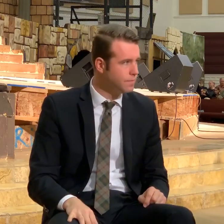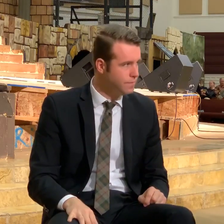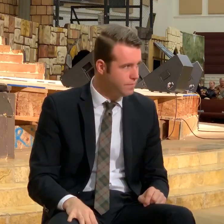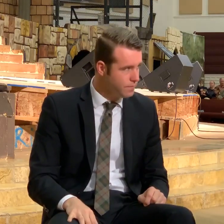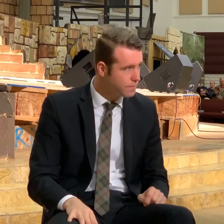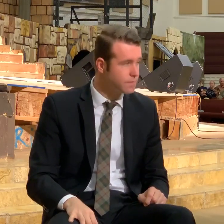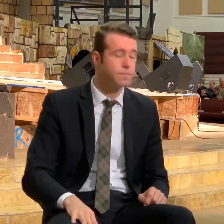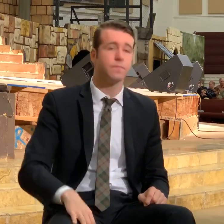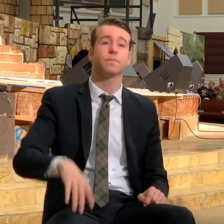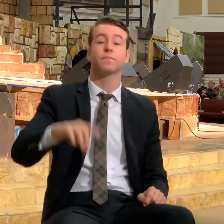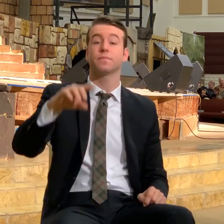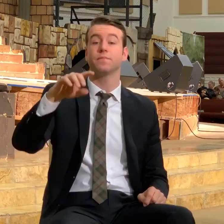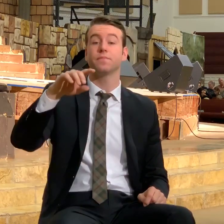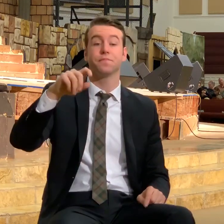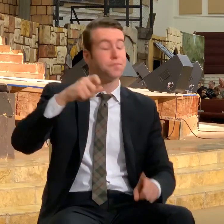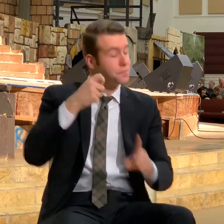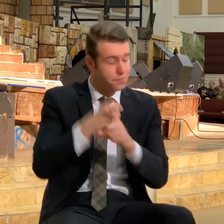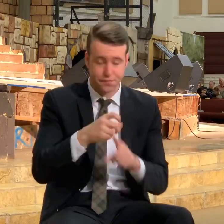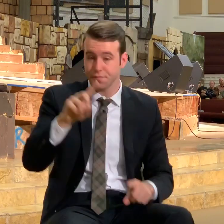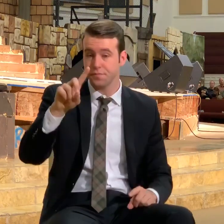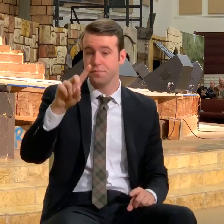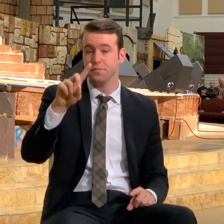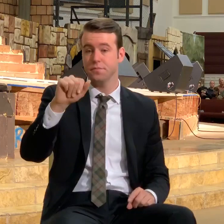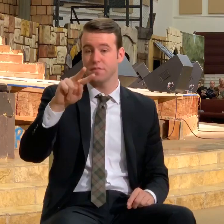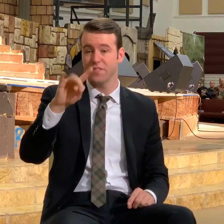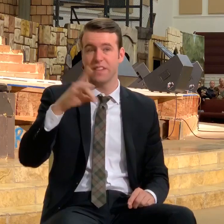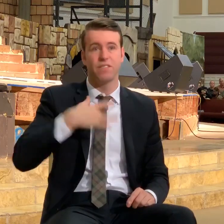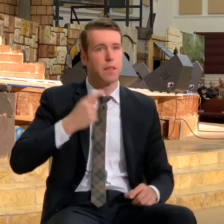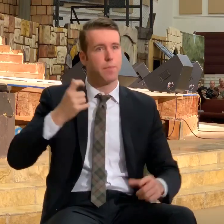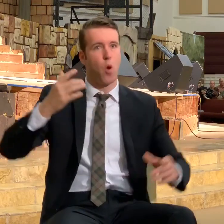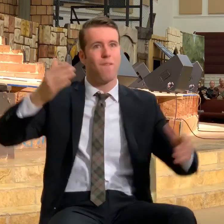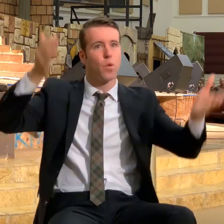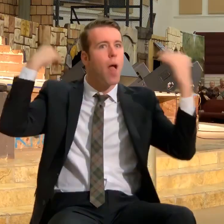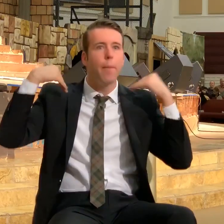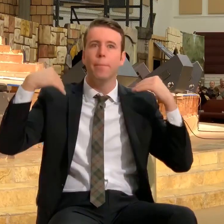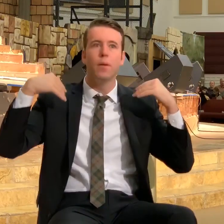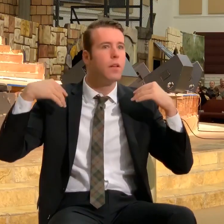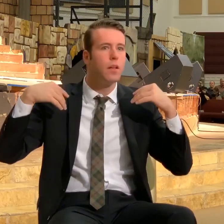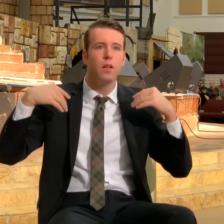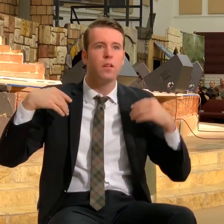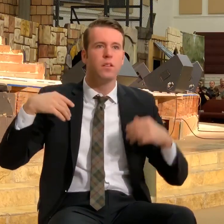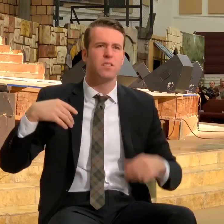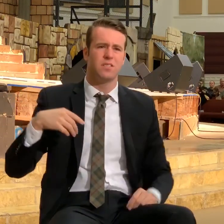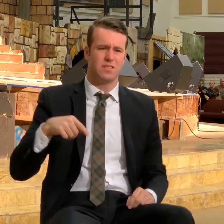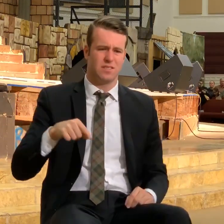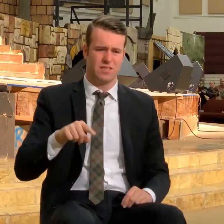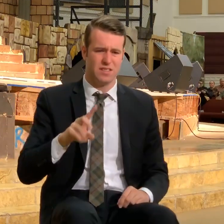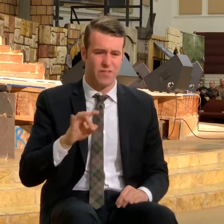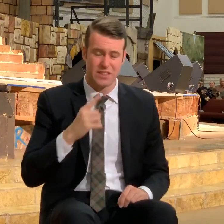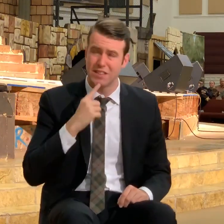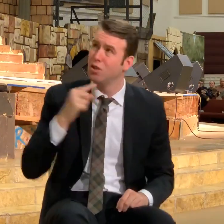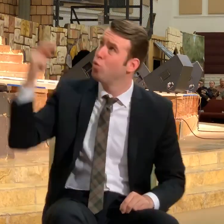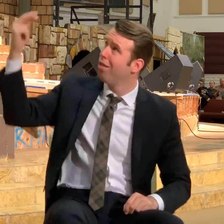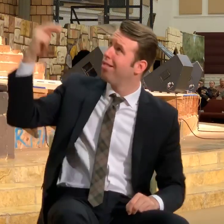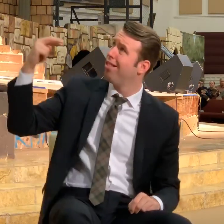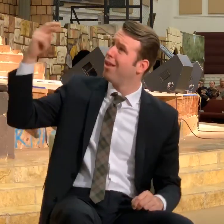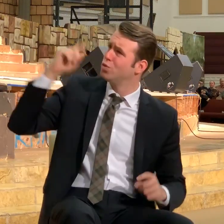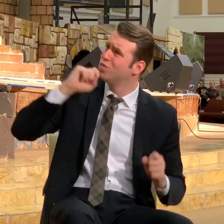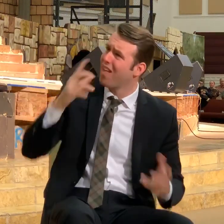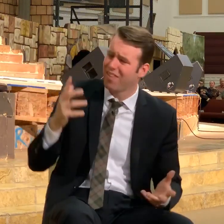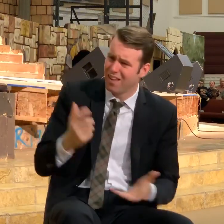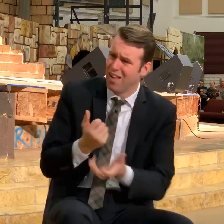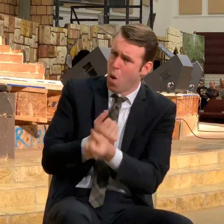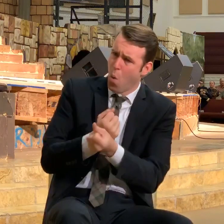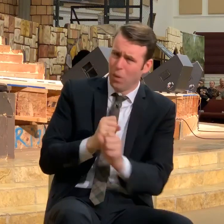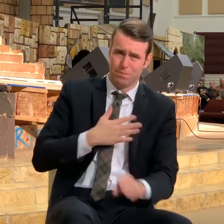David's at the point of being overwhelmed. In verse 17, he said, Lord, how long would I look on? He said, rescue